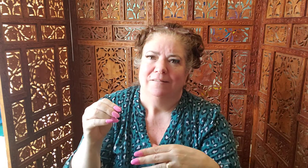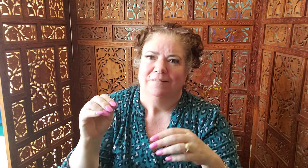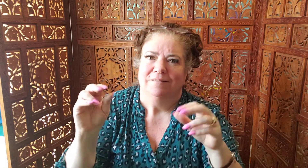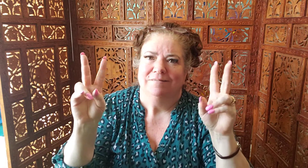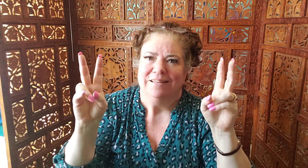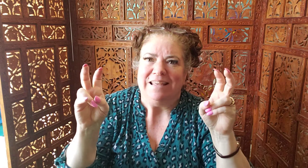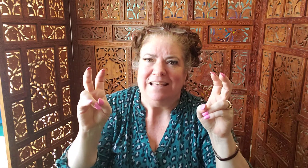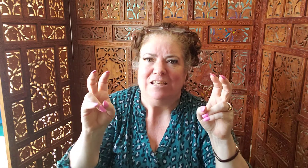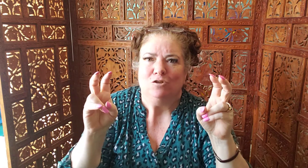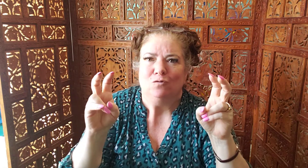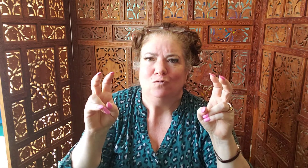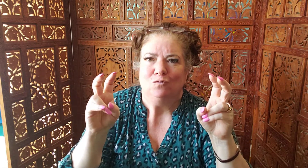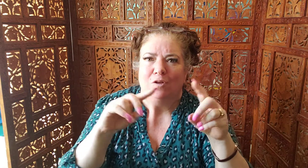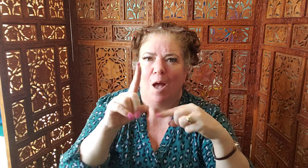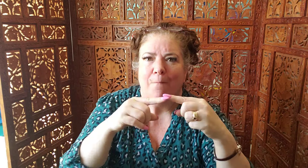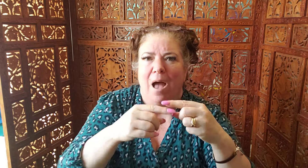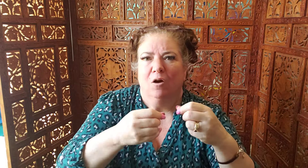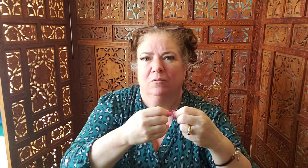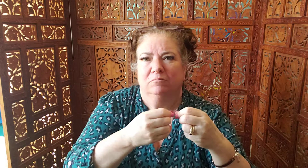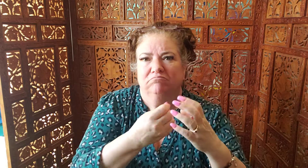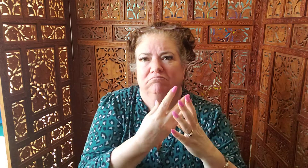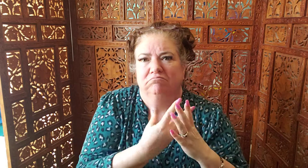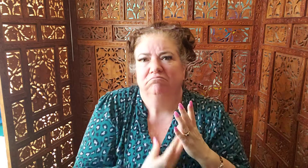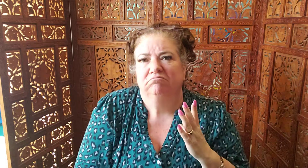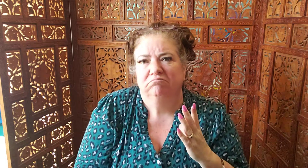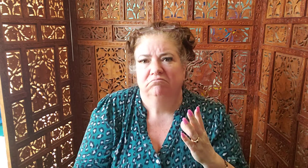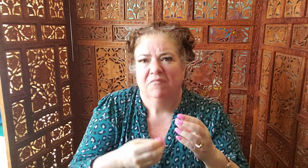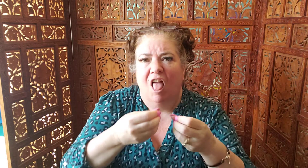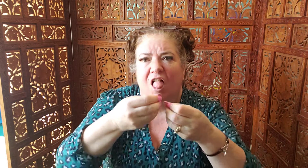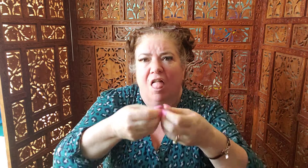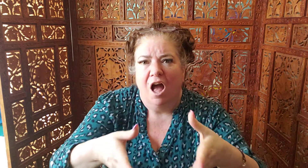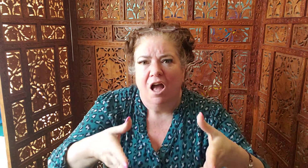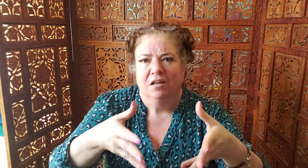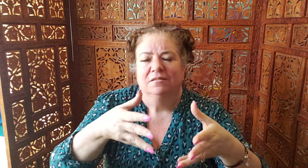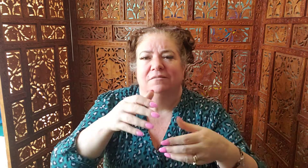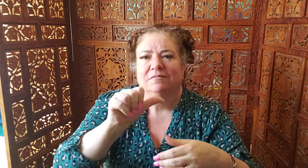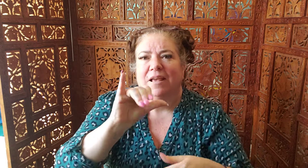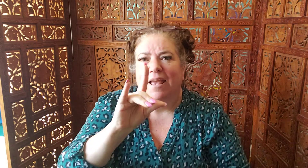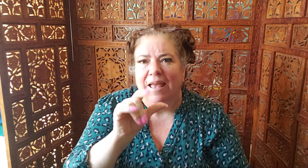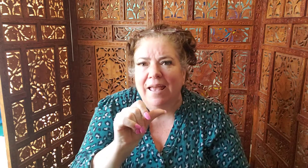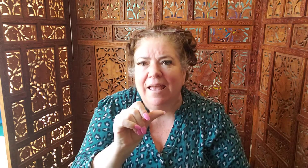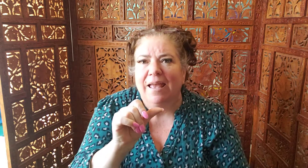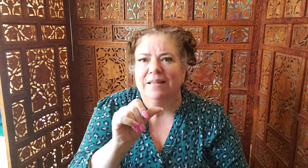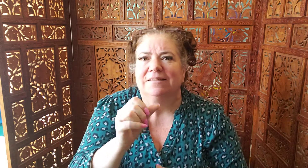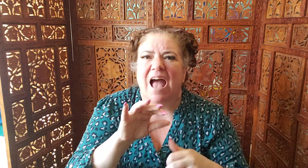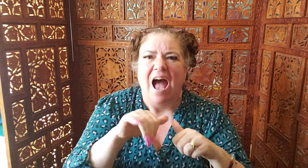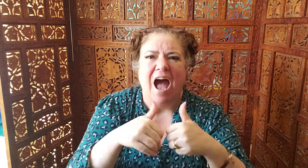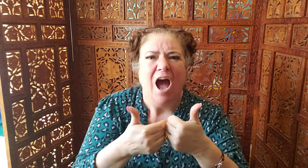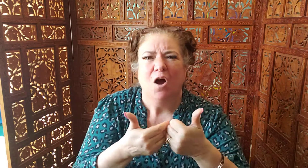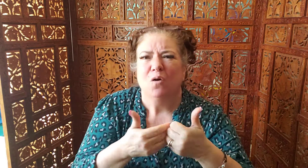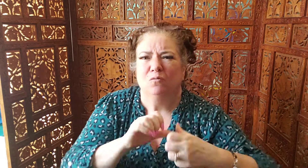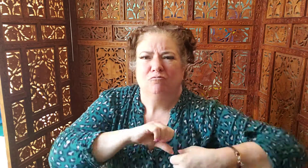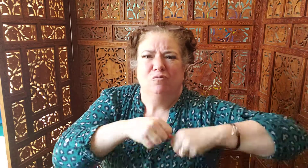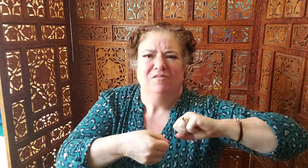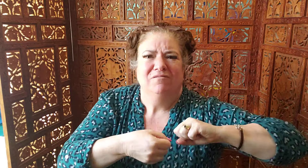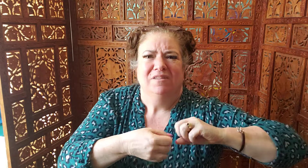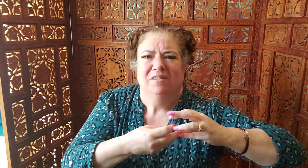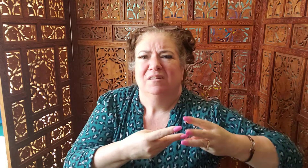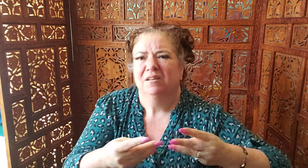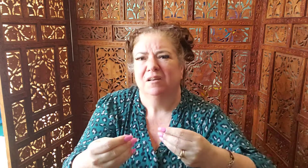about loss and finding a way through, about loss pounding in your ears and beating in your chest, and we all sort of